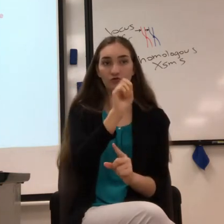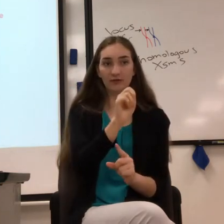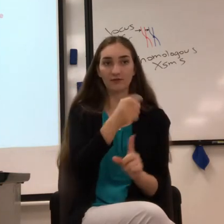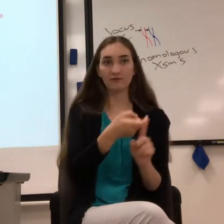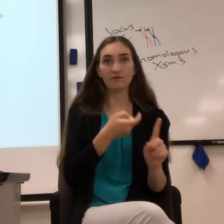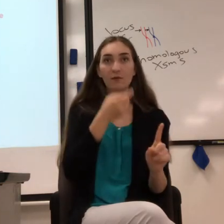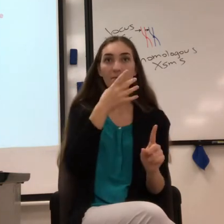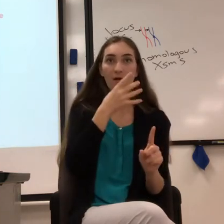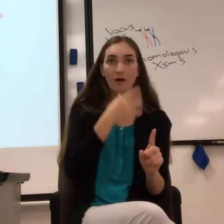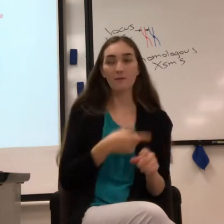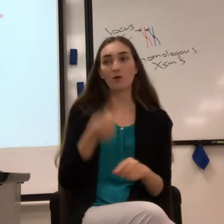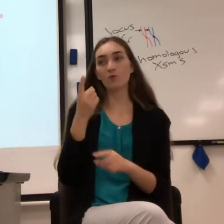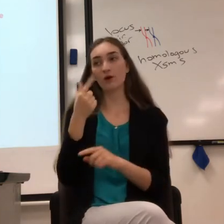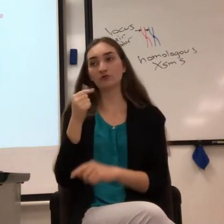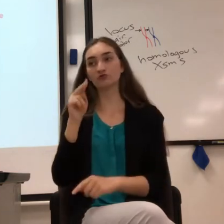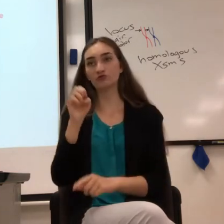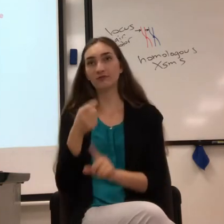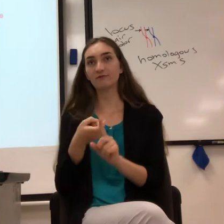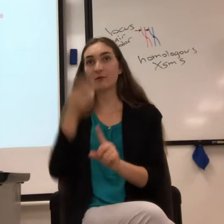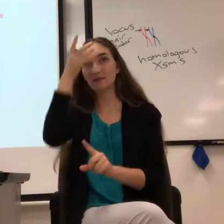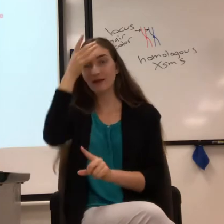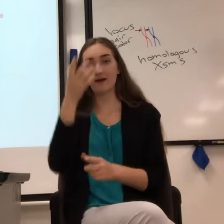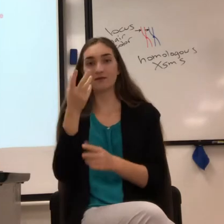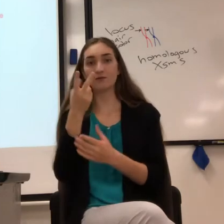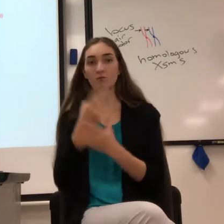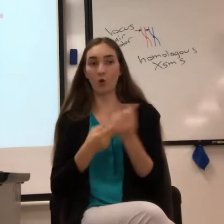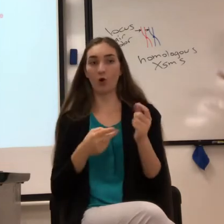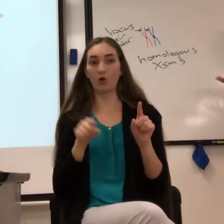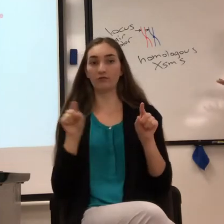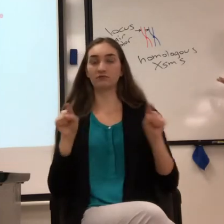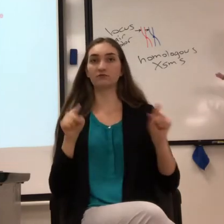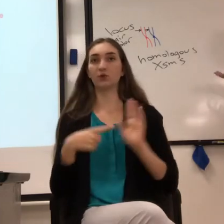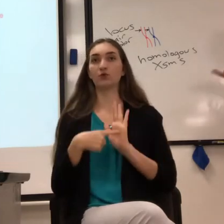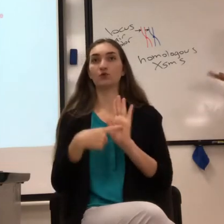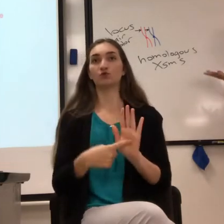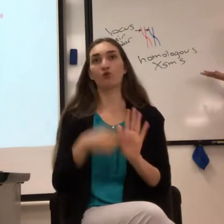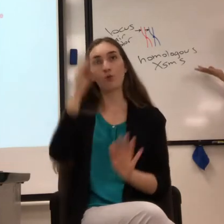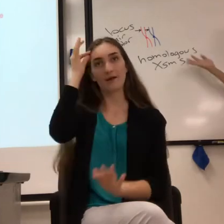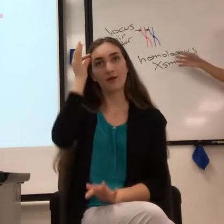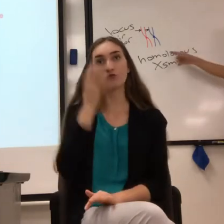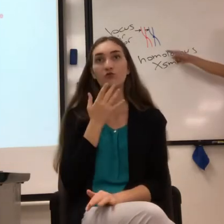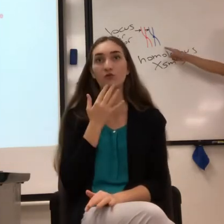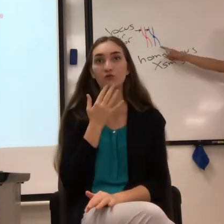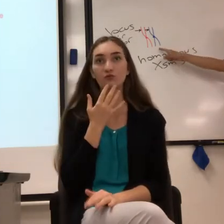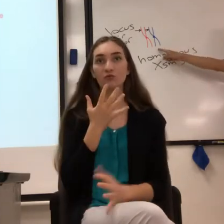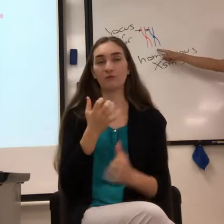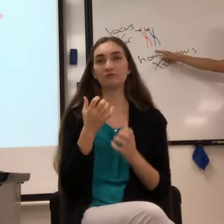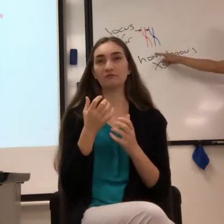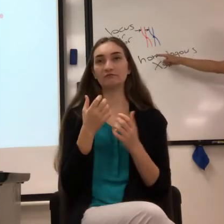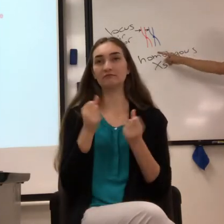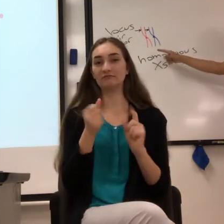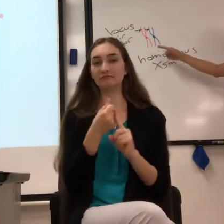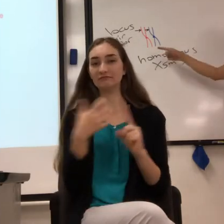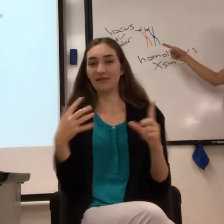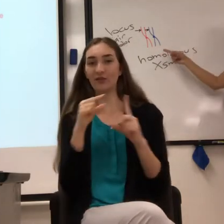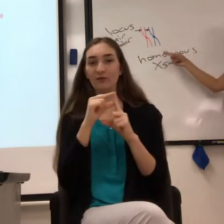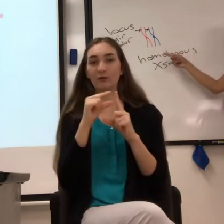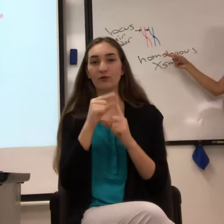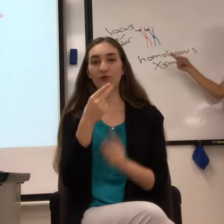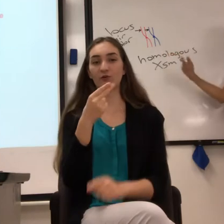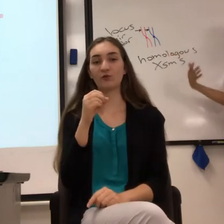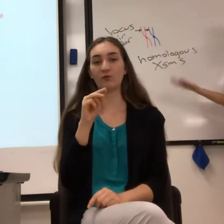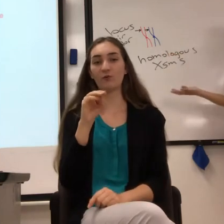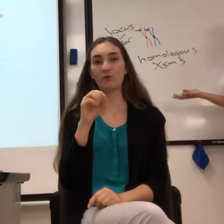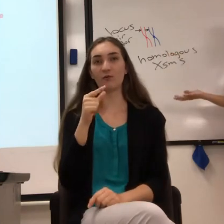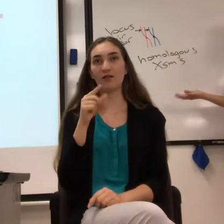express hair color. Okay. I just want you to know what's meant by homologous. You have a set from mom and a set